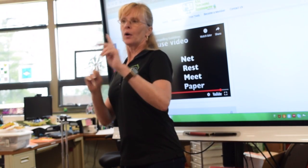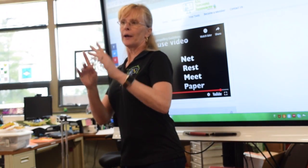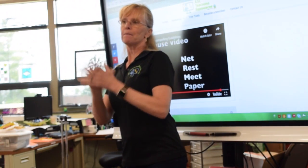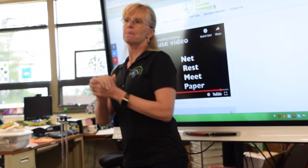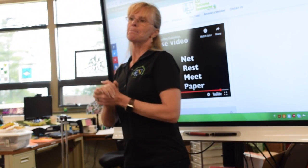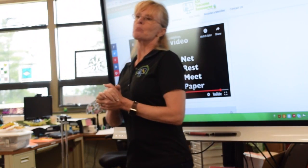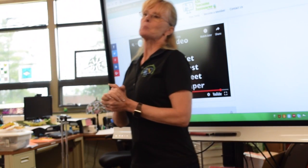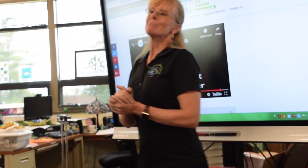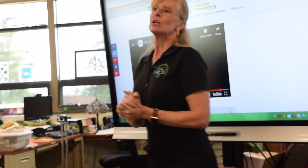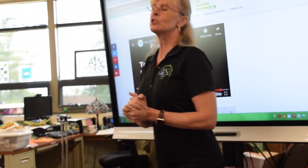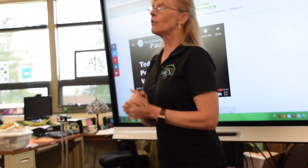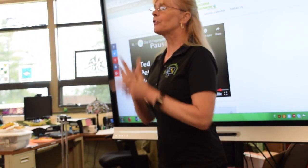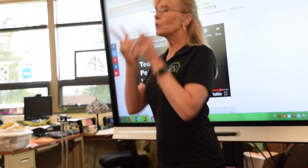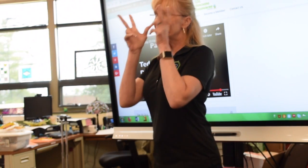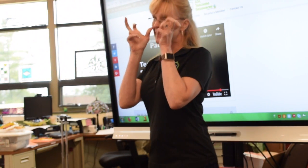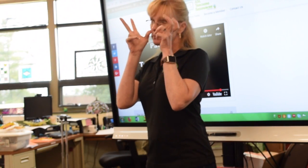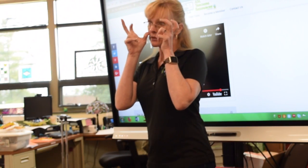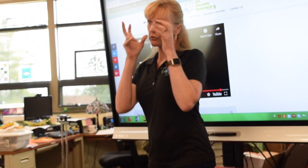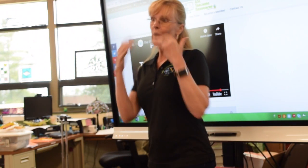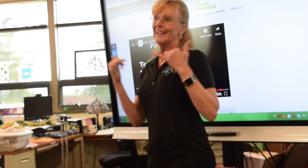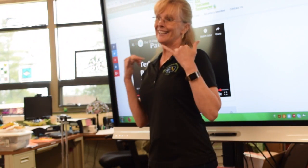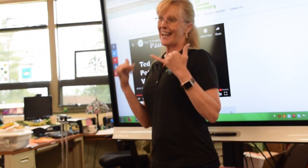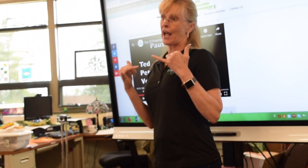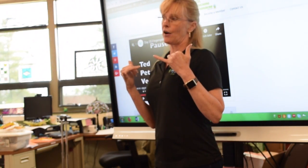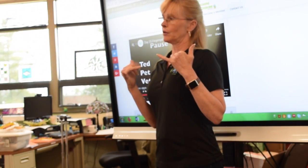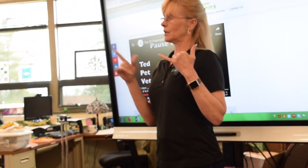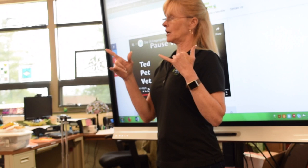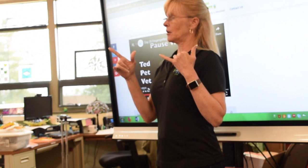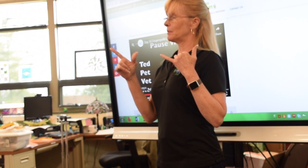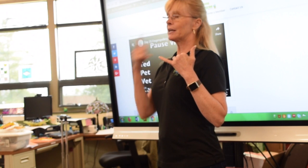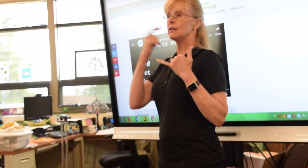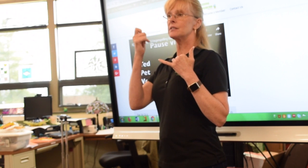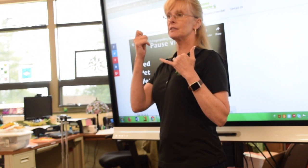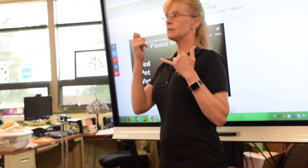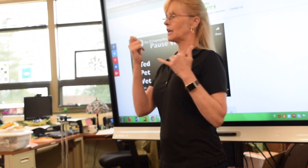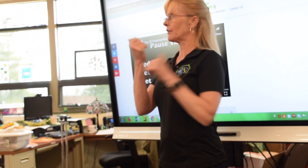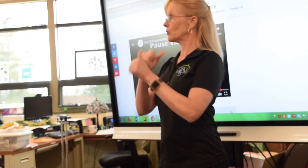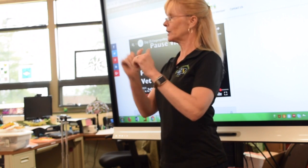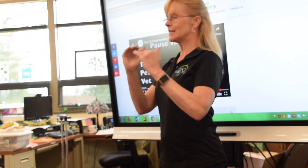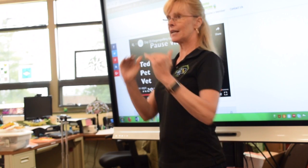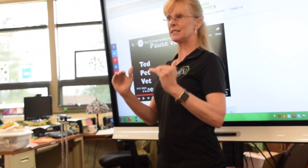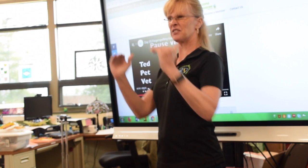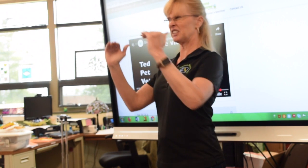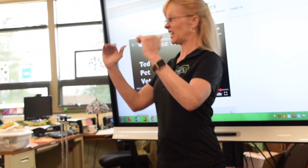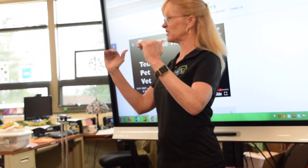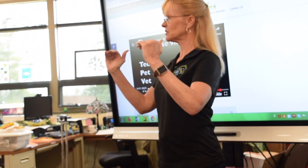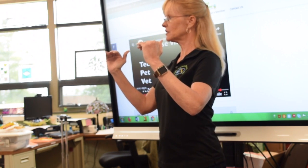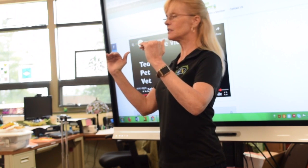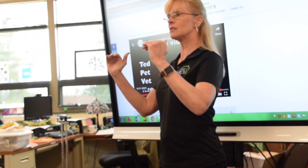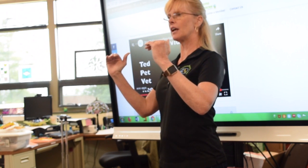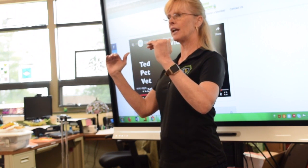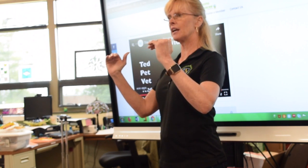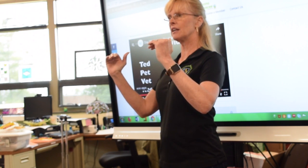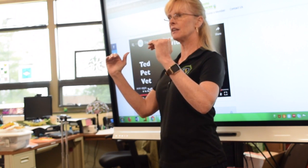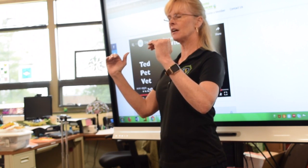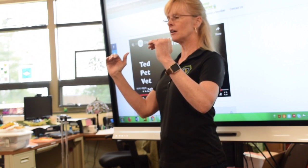Okay, so for receptive right now, because everyone is at different levels, and